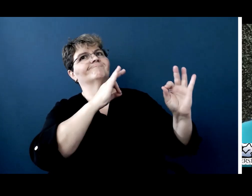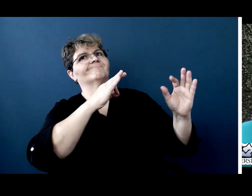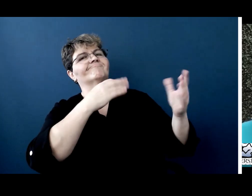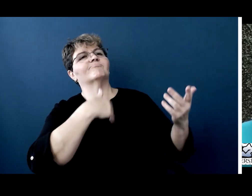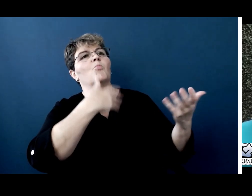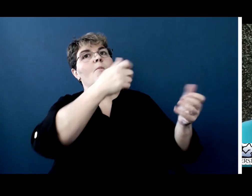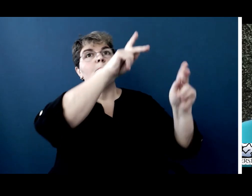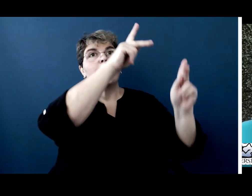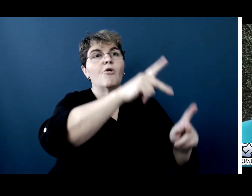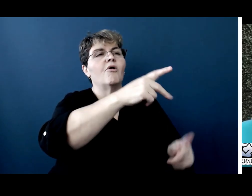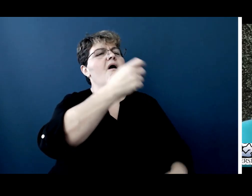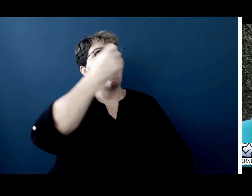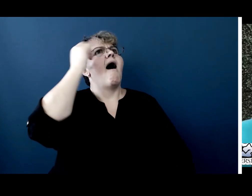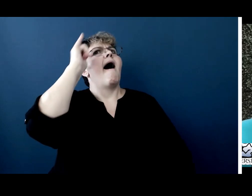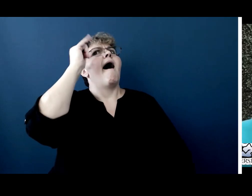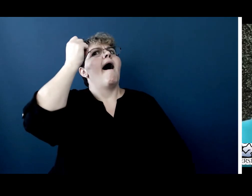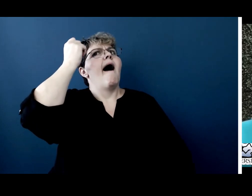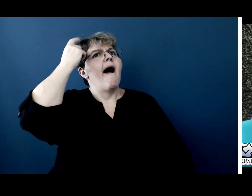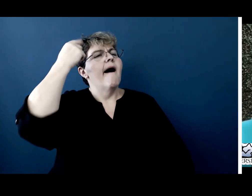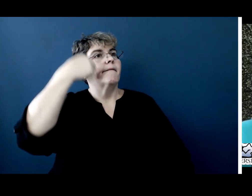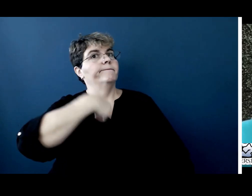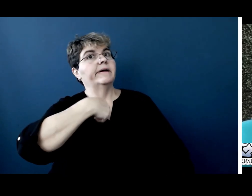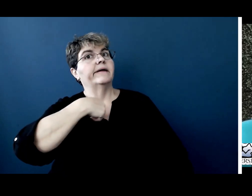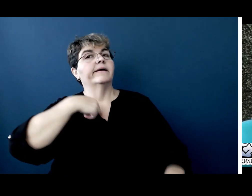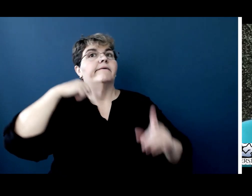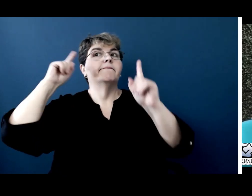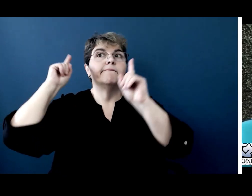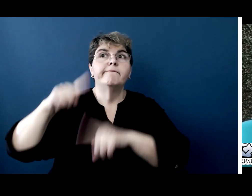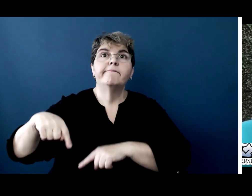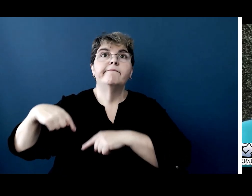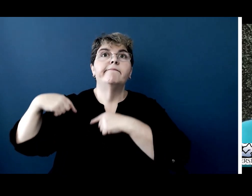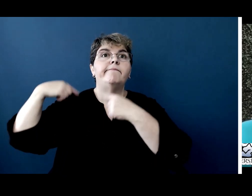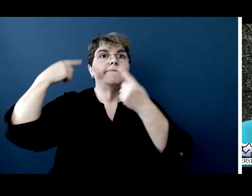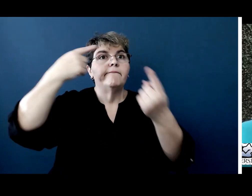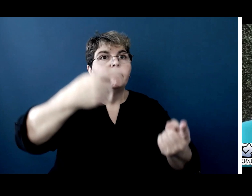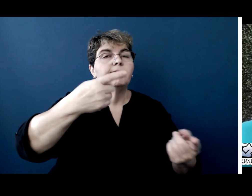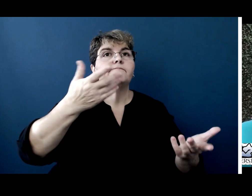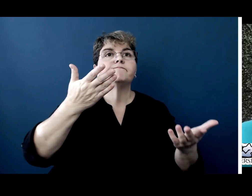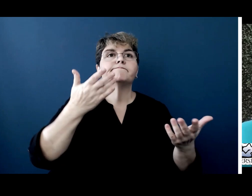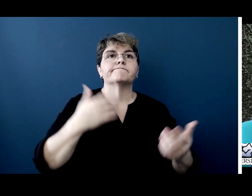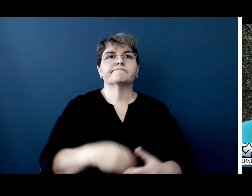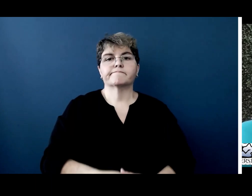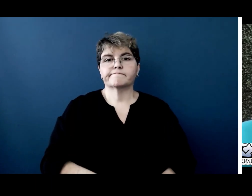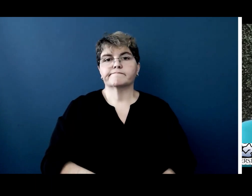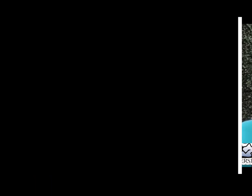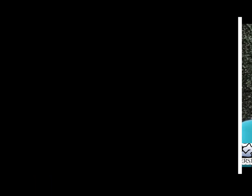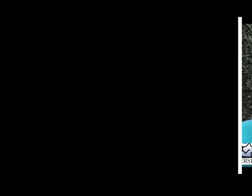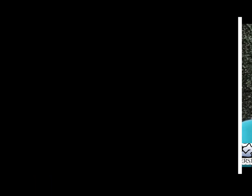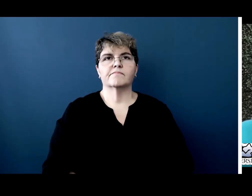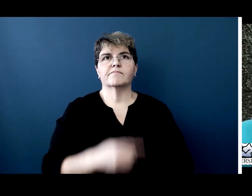see who I am, and I want them to realize that I've been